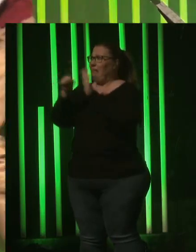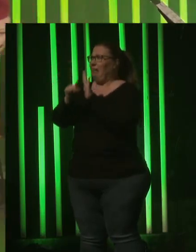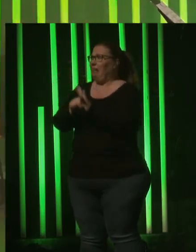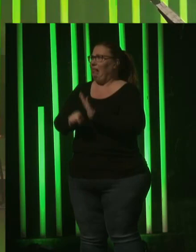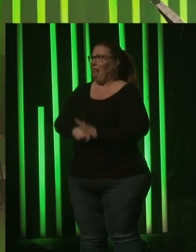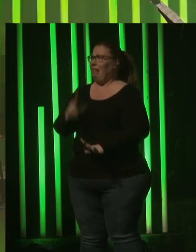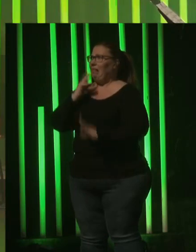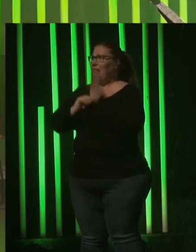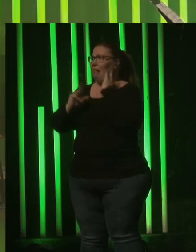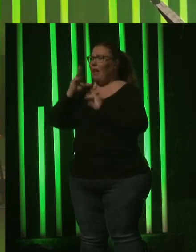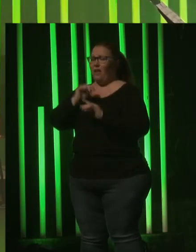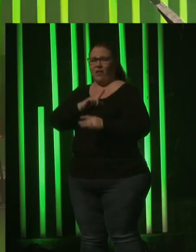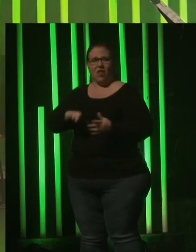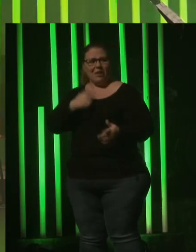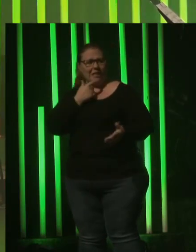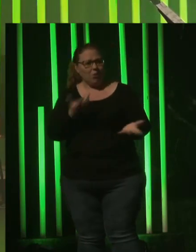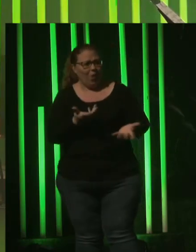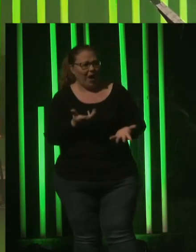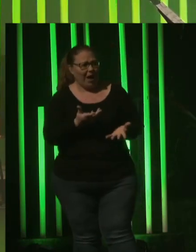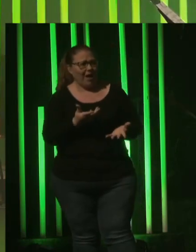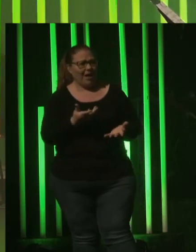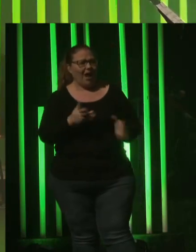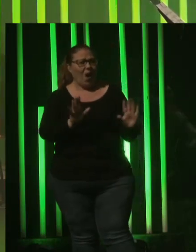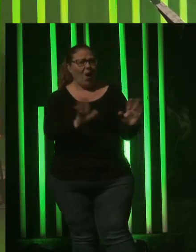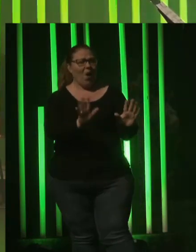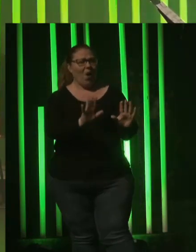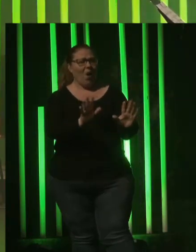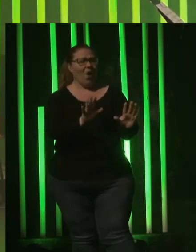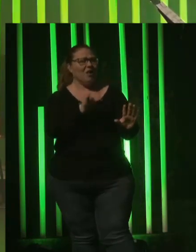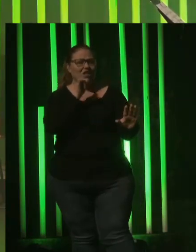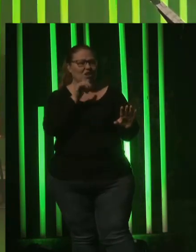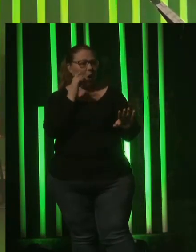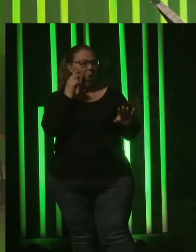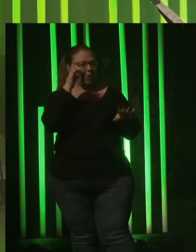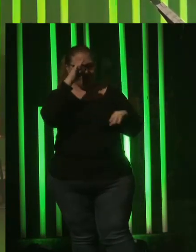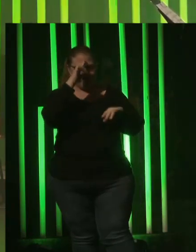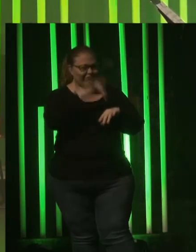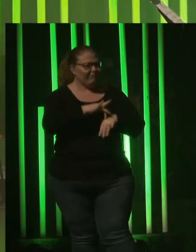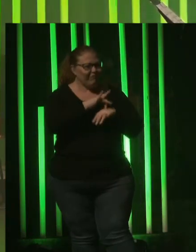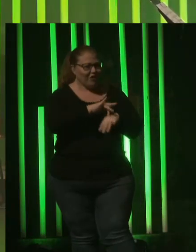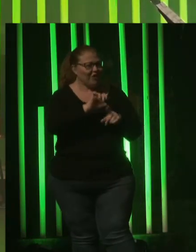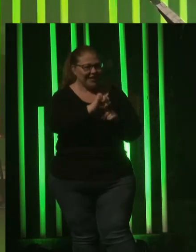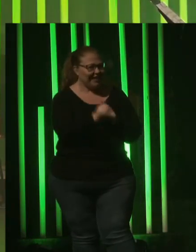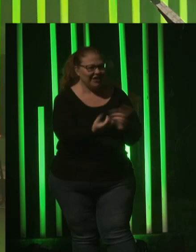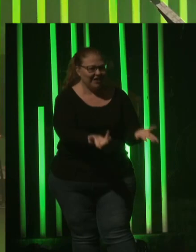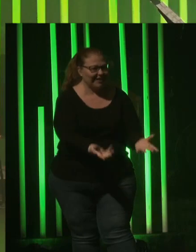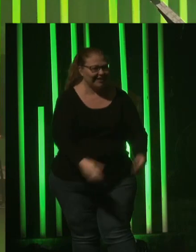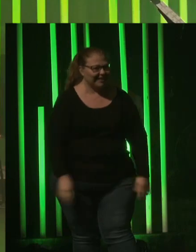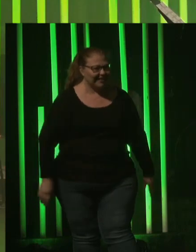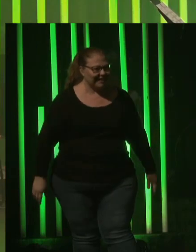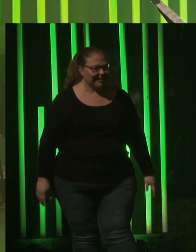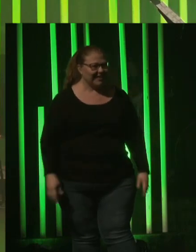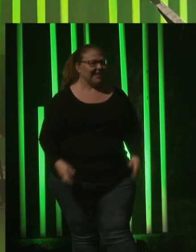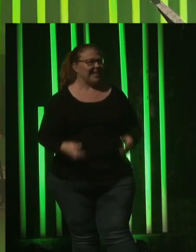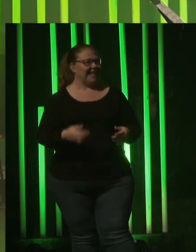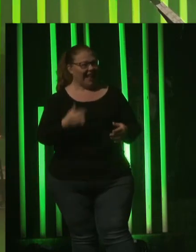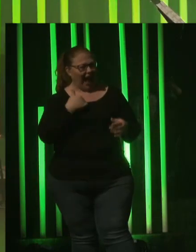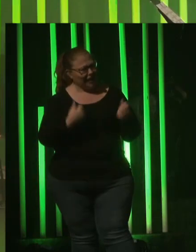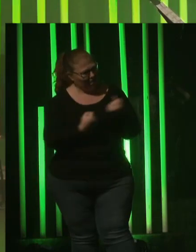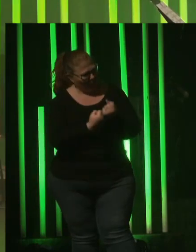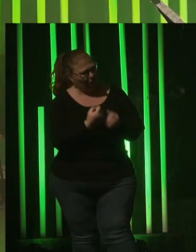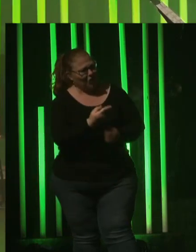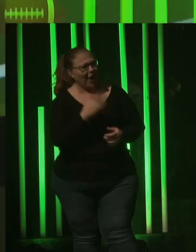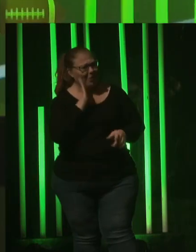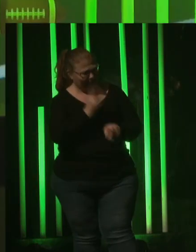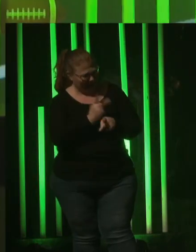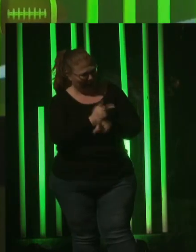going through. And the Lord is saying, take your eyes off of your condition. I got your back. I'll